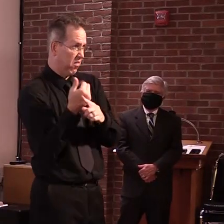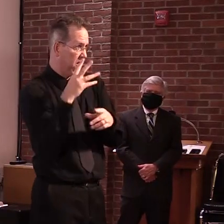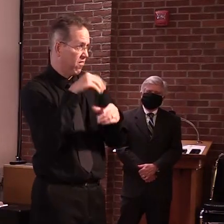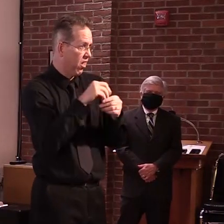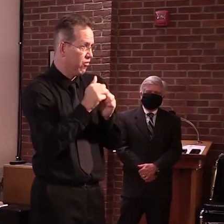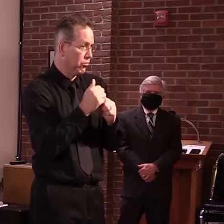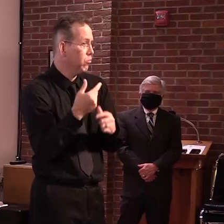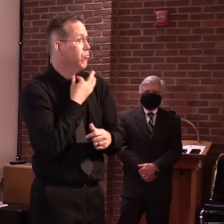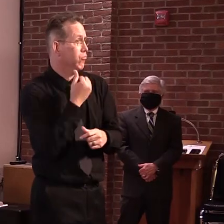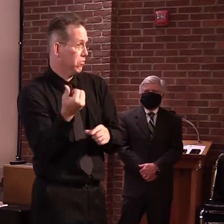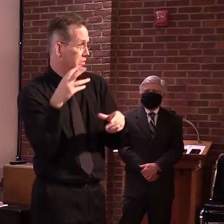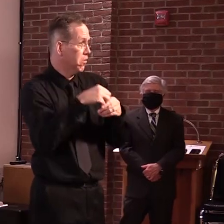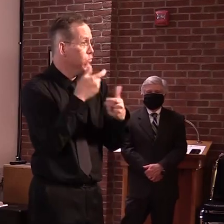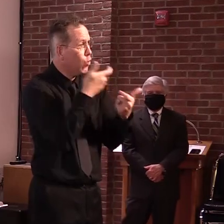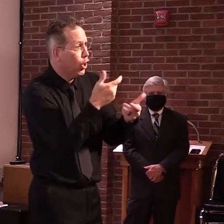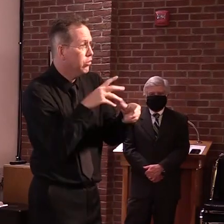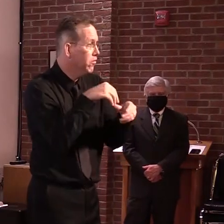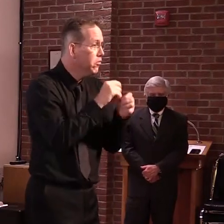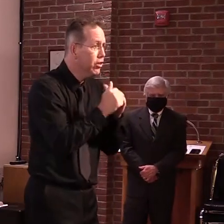Thank you.